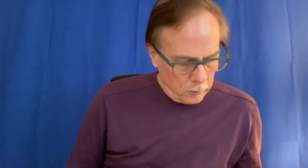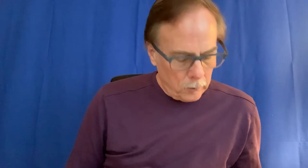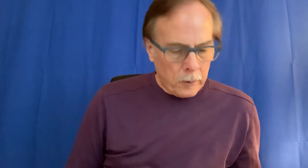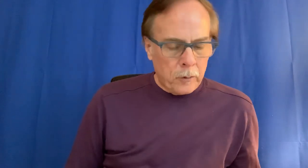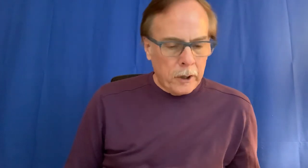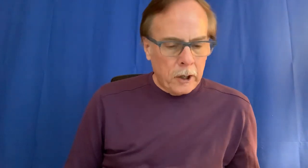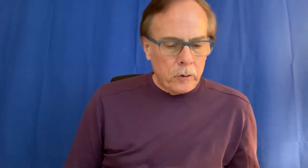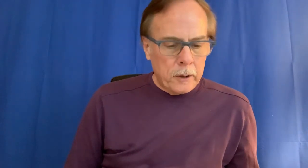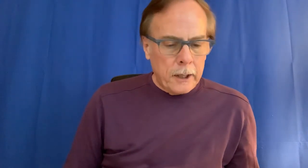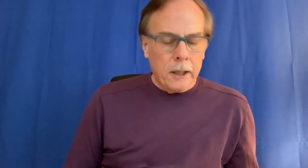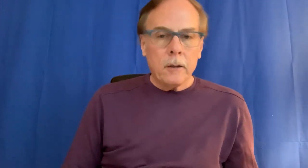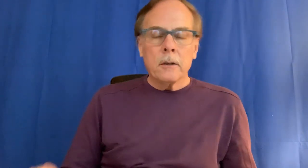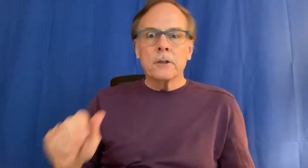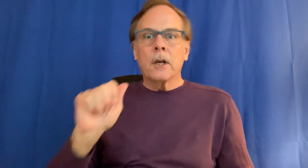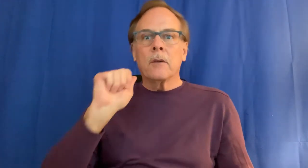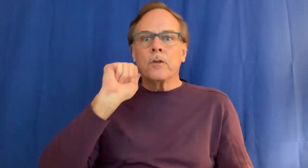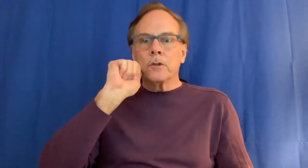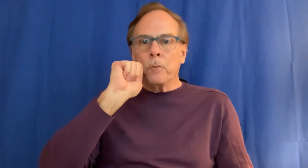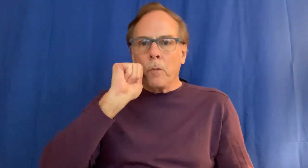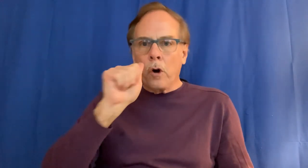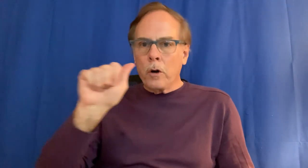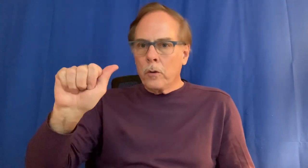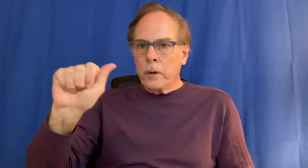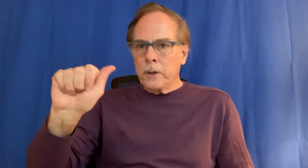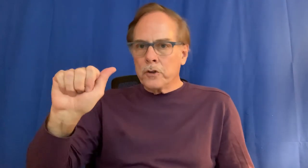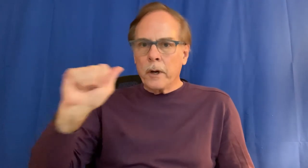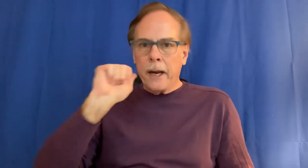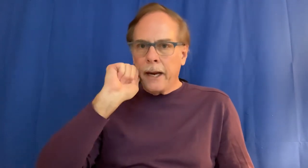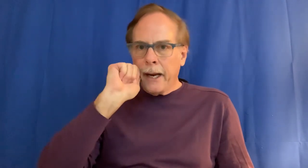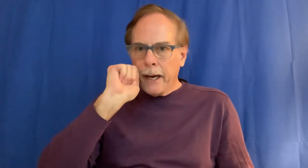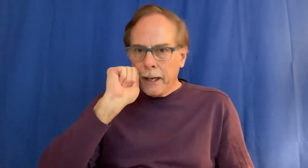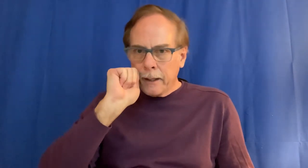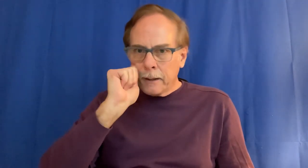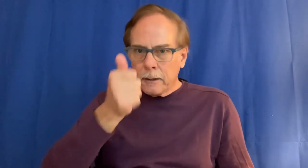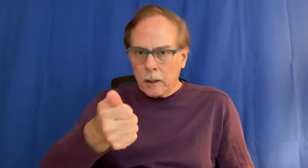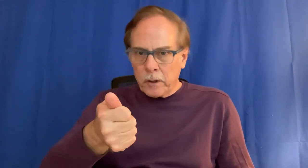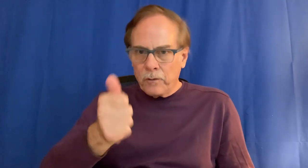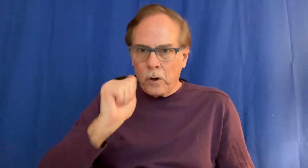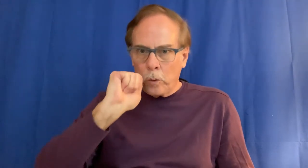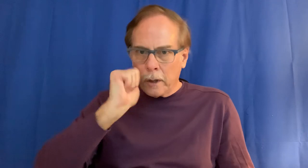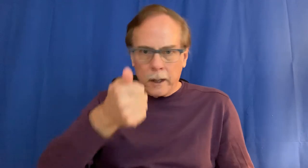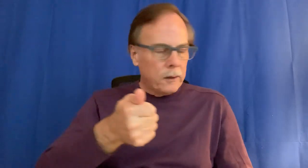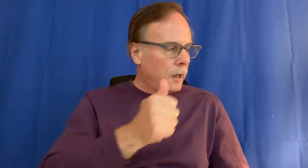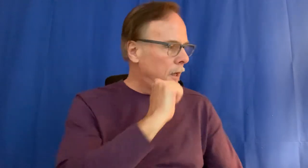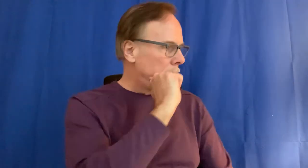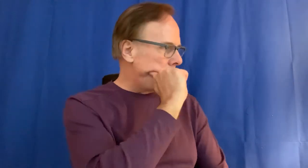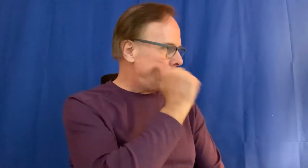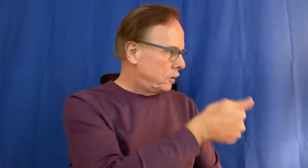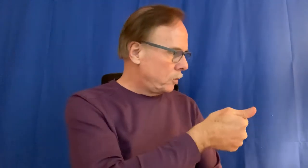On 300 now, the sign for tomorrow is your A hand coming forward like that.